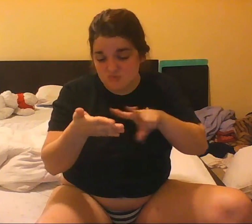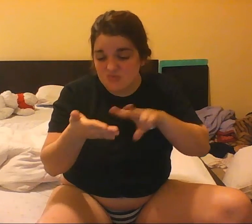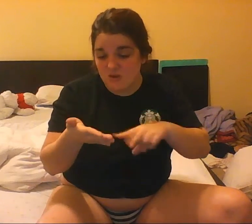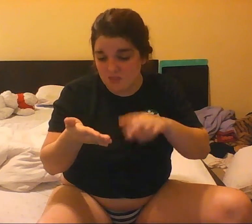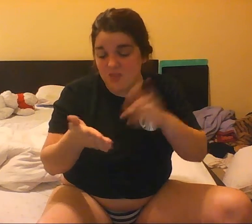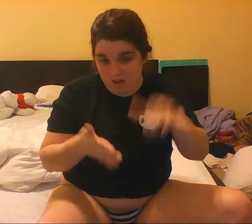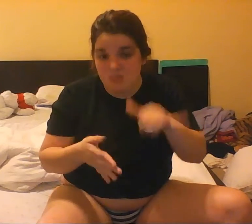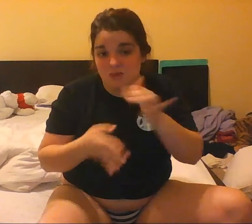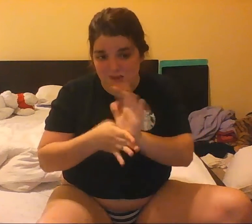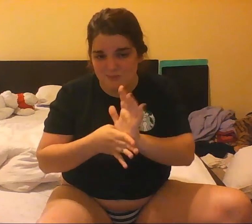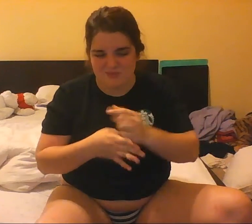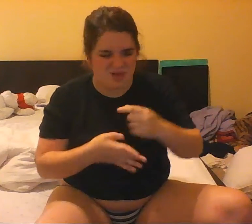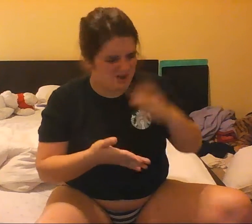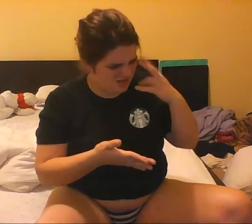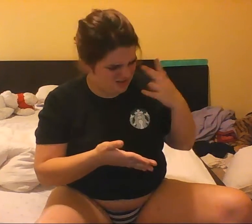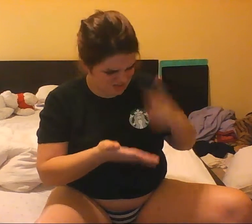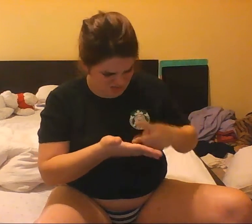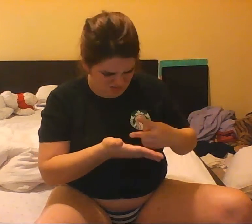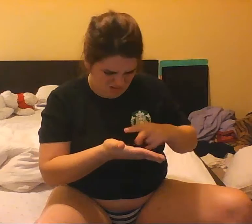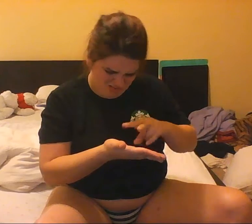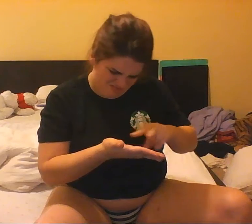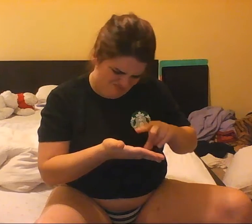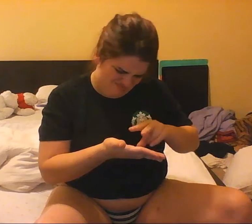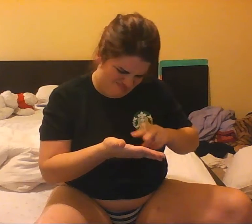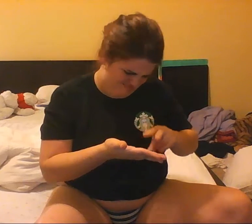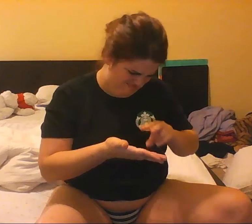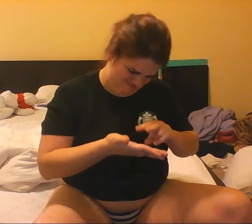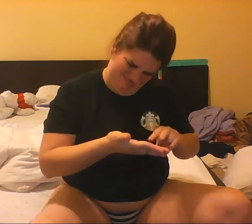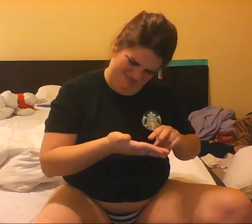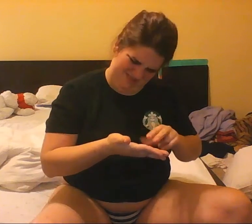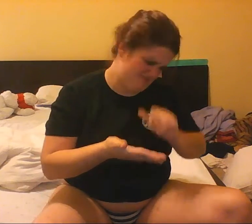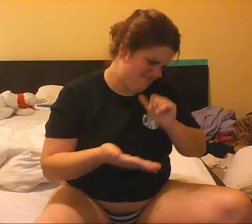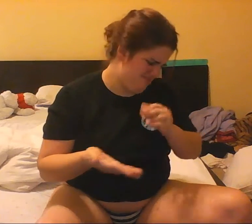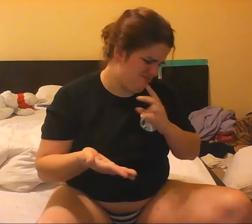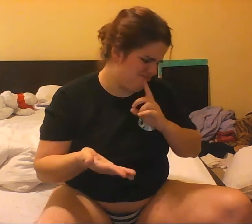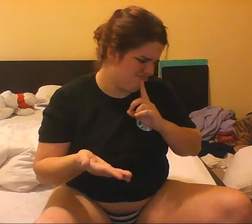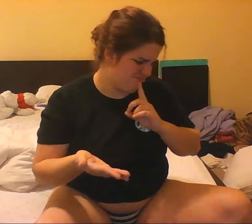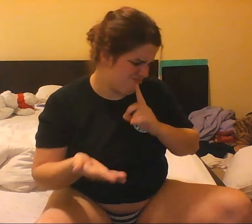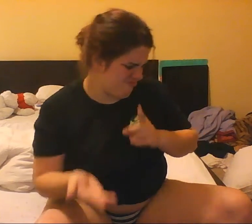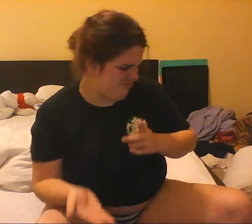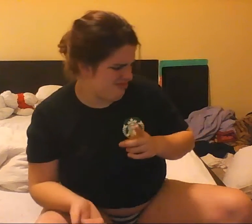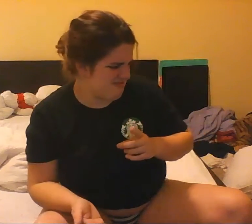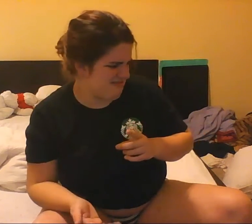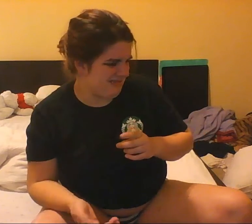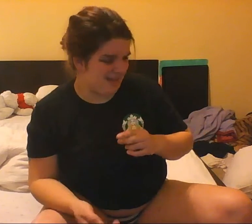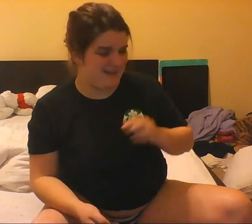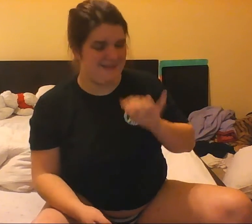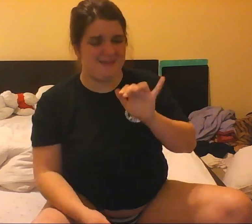I recall thinking, how did they market this movie in such a lighthearted, playful way? I remember the trailer saying something like, it's